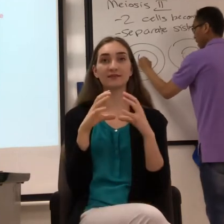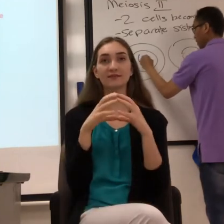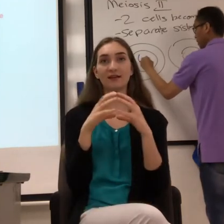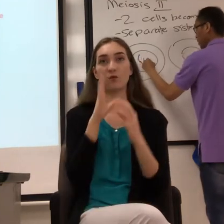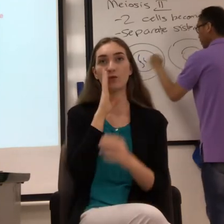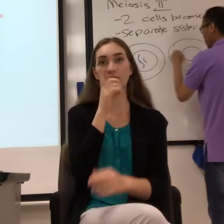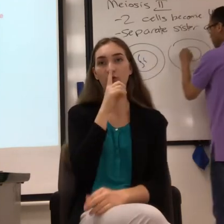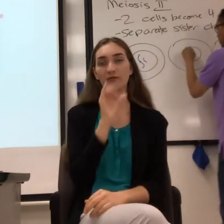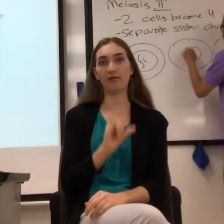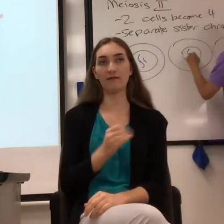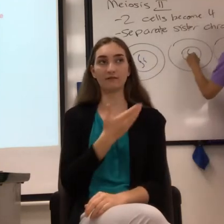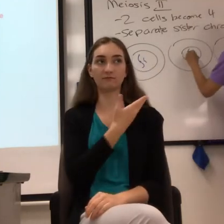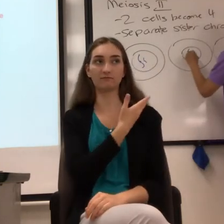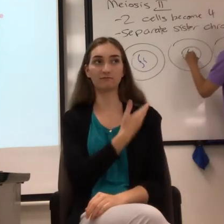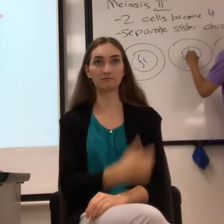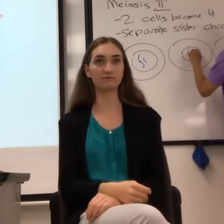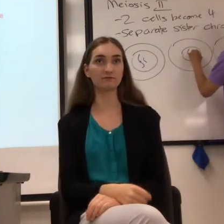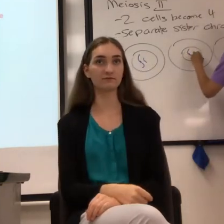that,